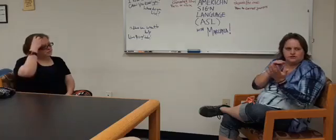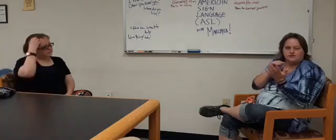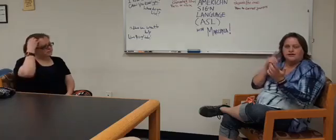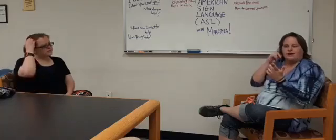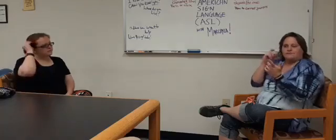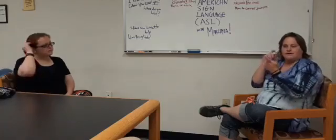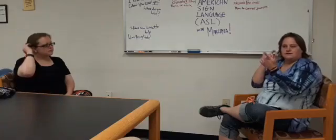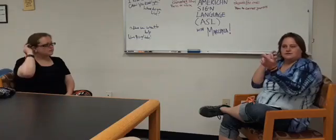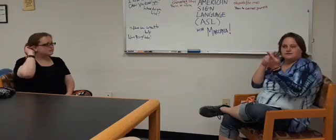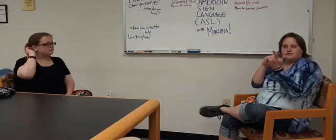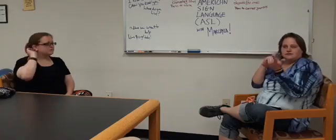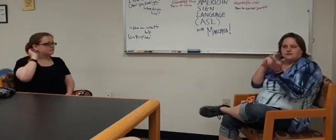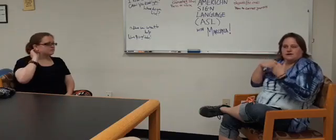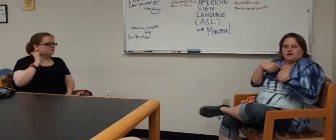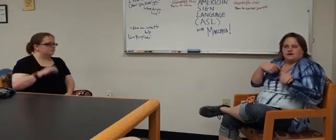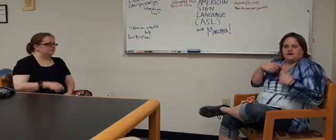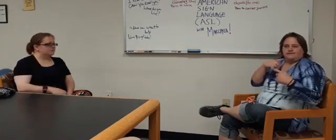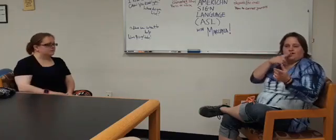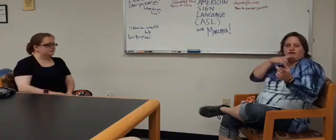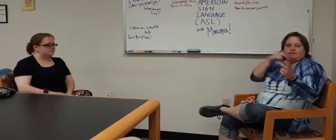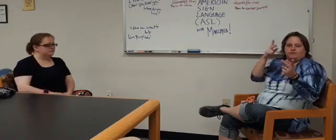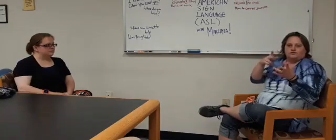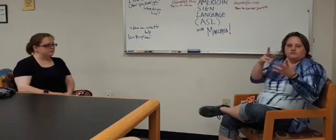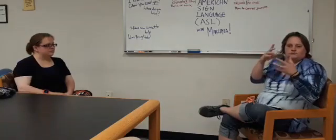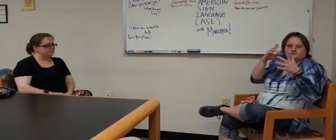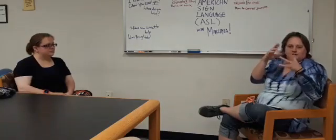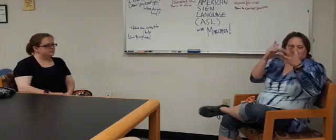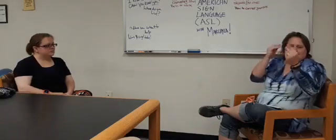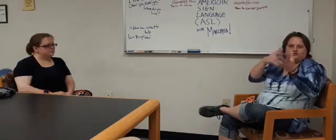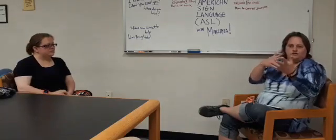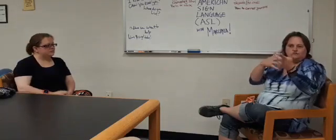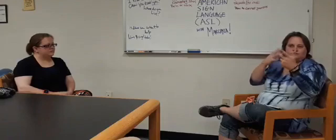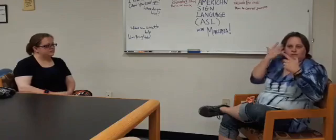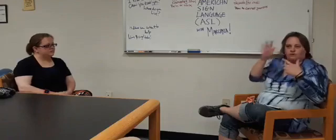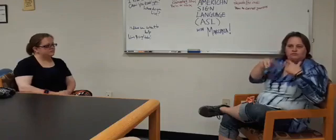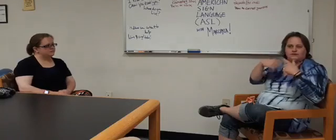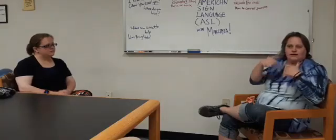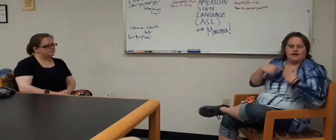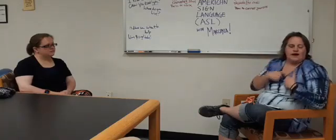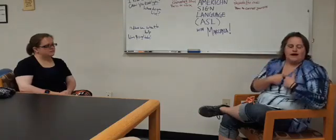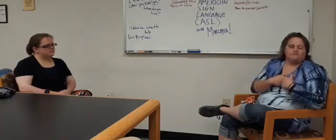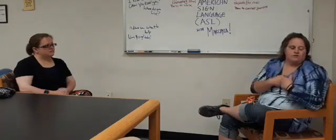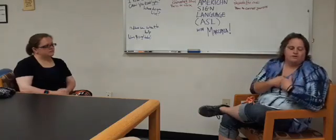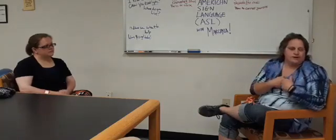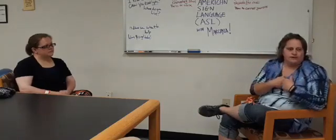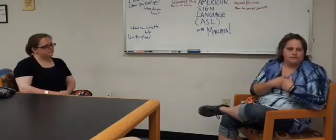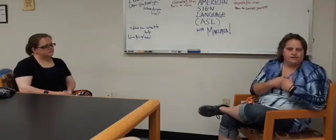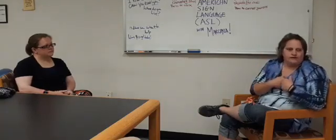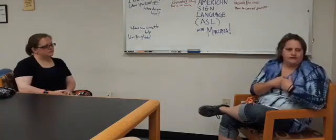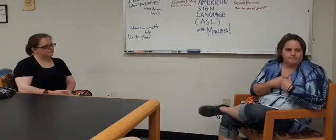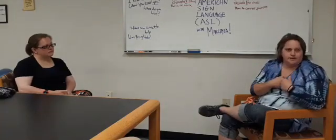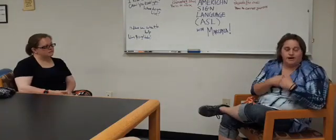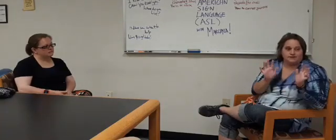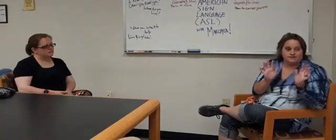Like, because if a hearing person, teacher, no sign, I have no idea what they're talking about. I